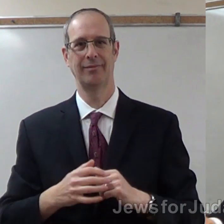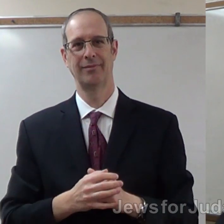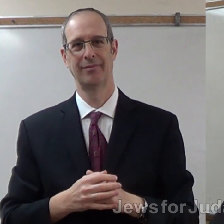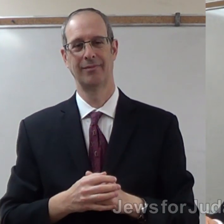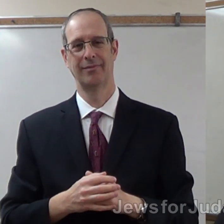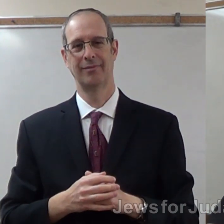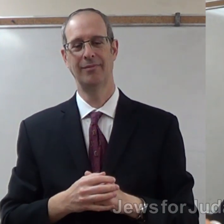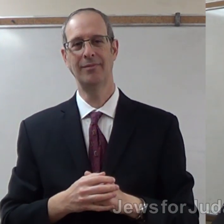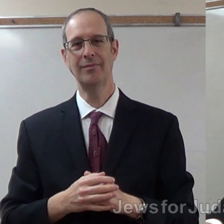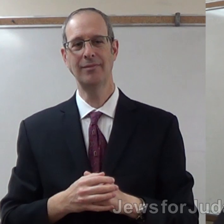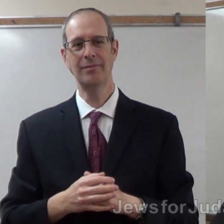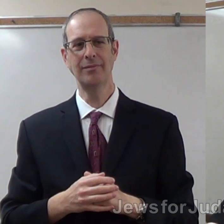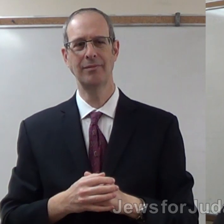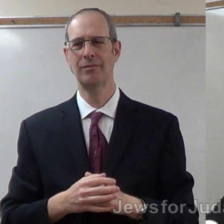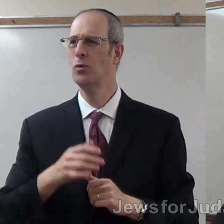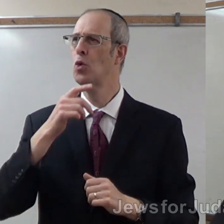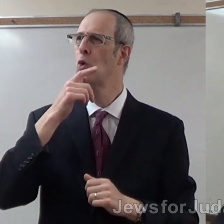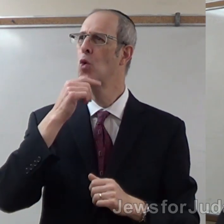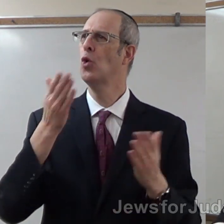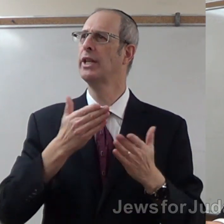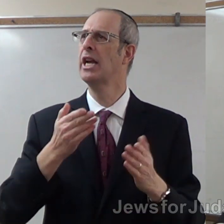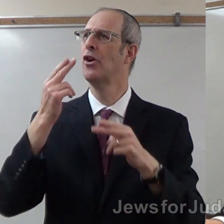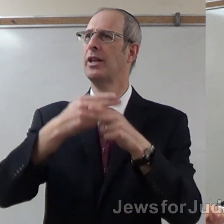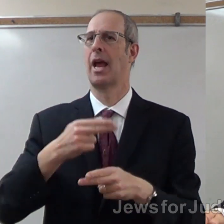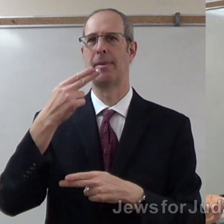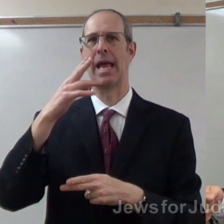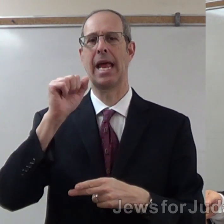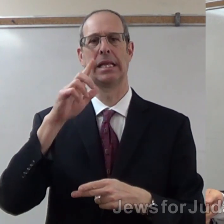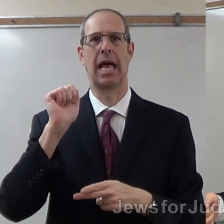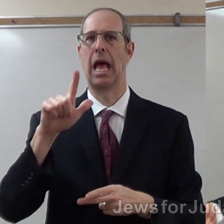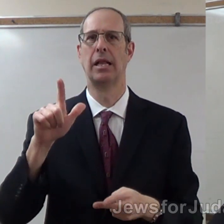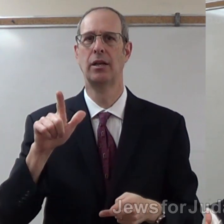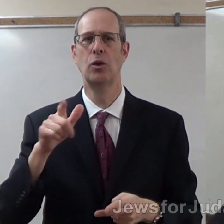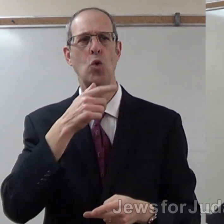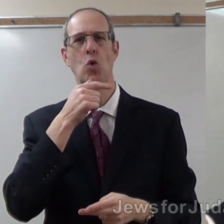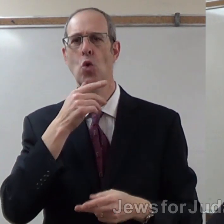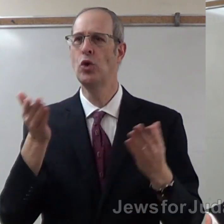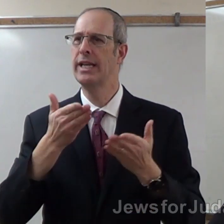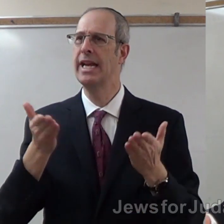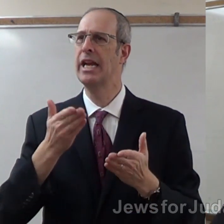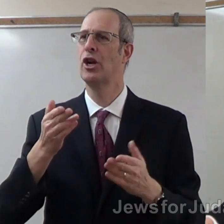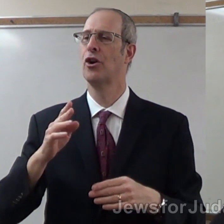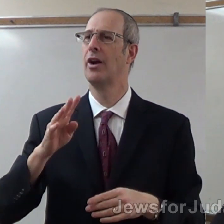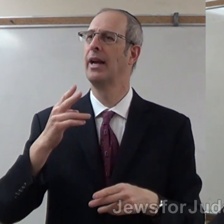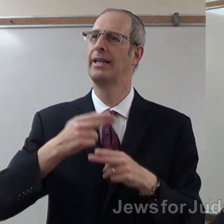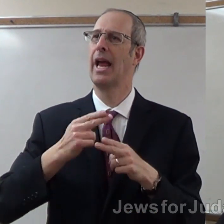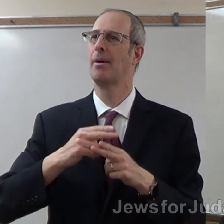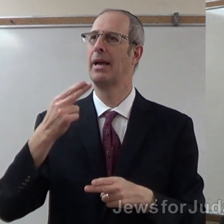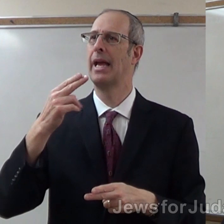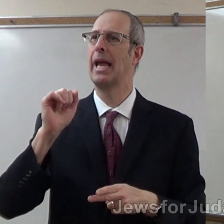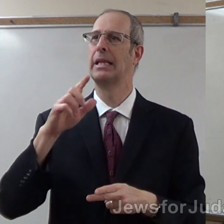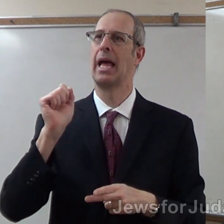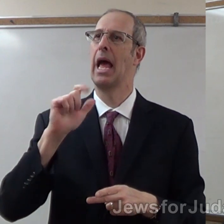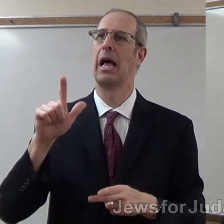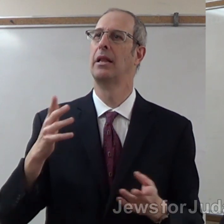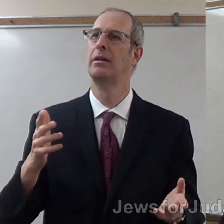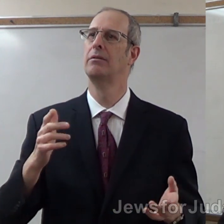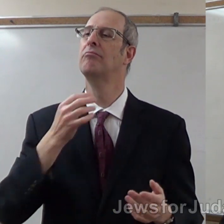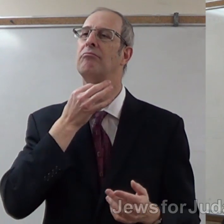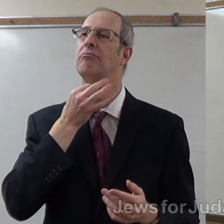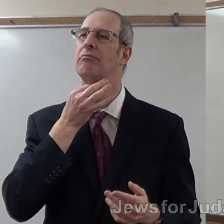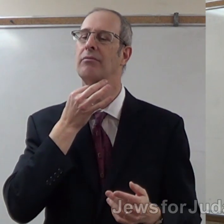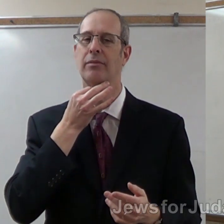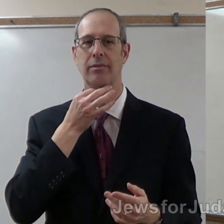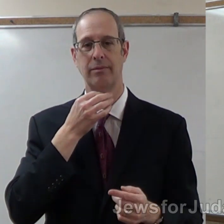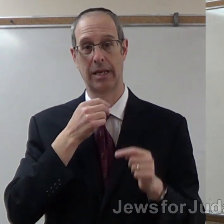door. Is there someone here named Hillel? Is there someone here named Hillel?